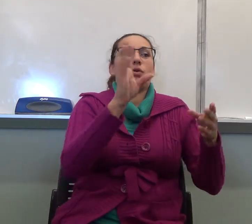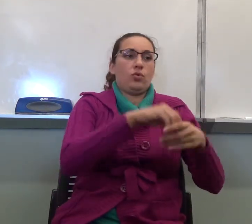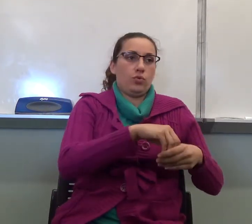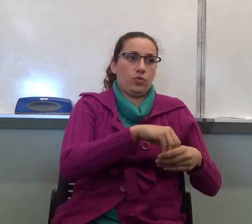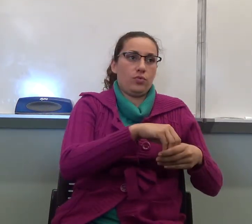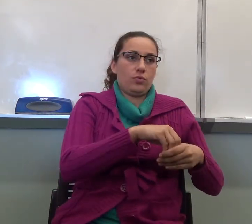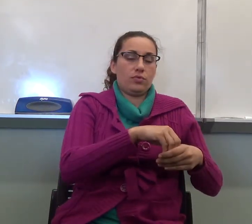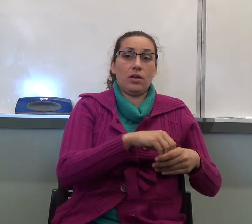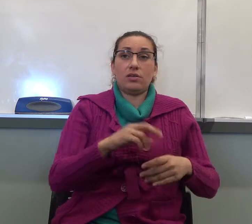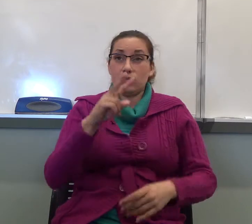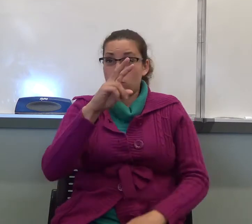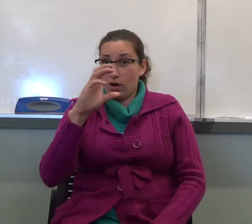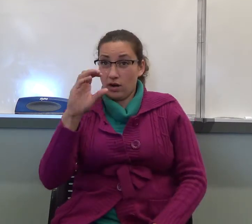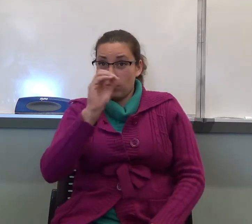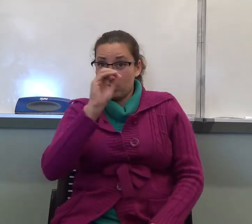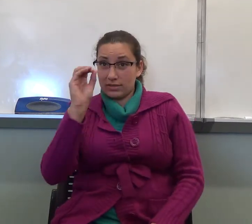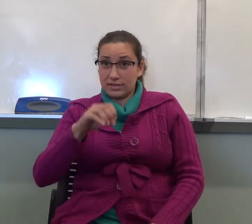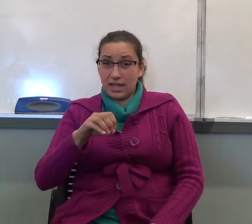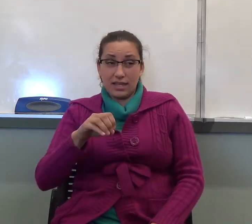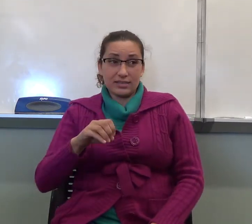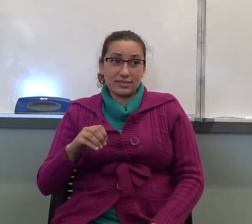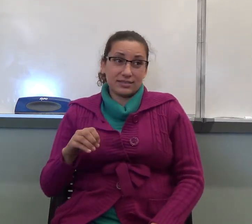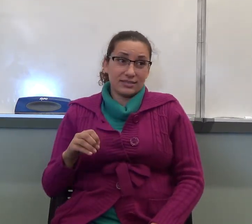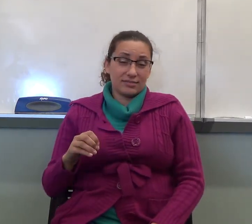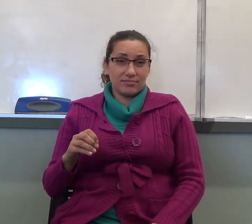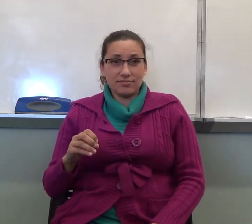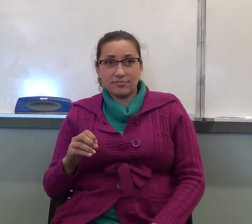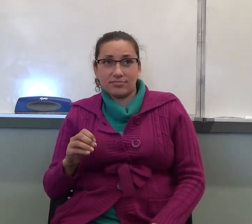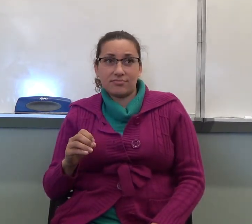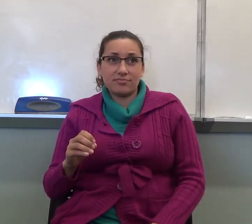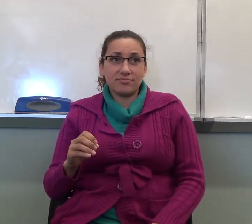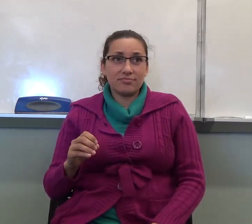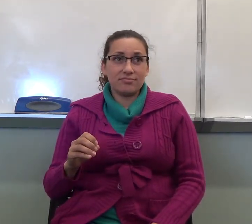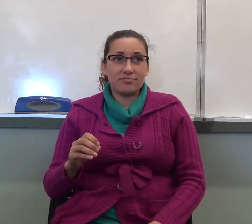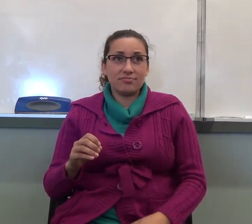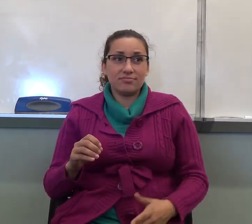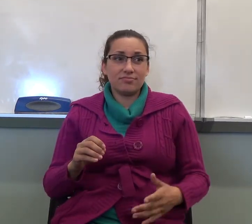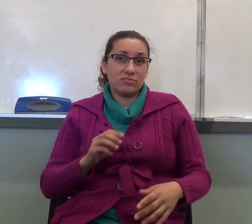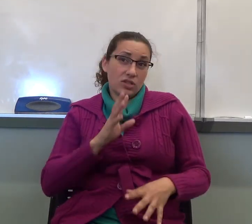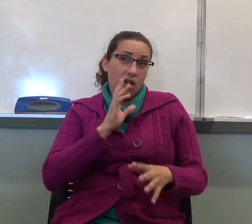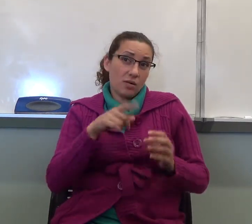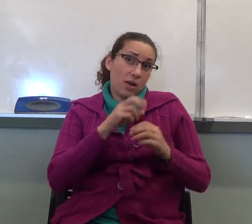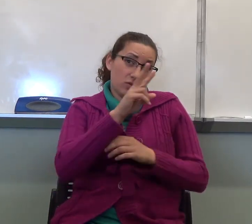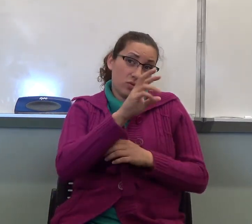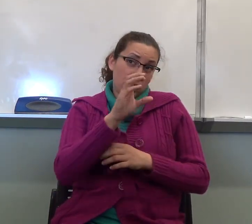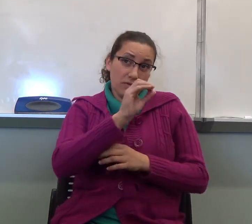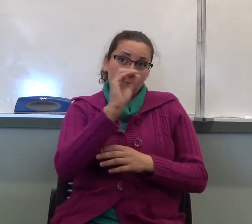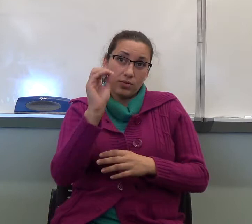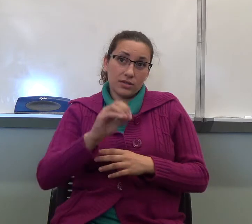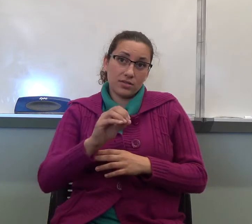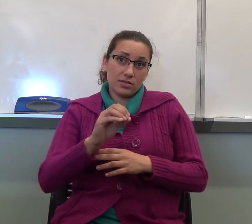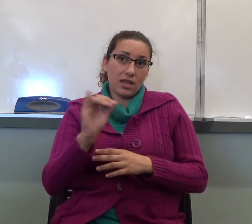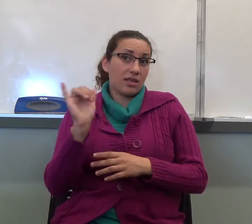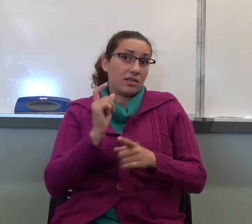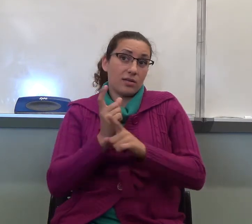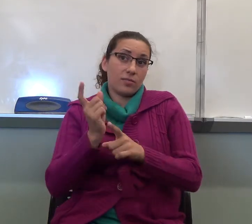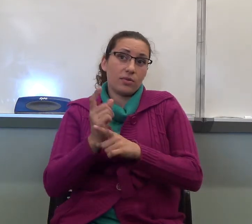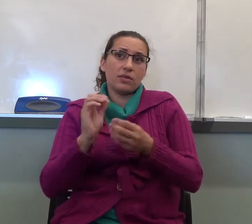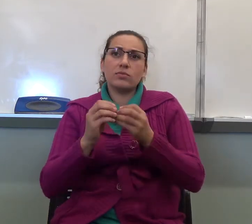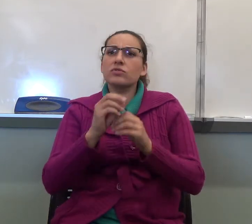200%. Now, 200%, if you talked about that in terms of regular old numbers, what would 200% look like?